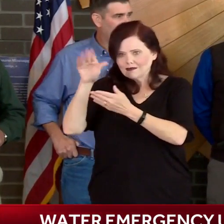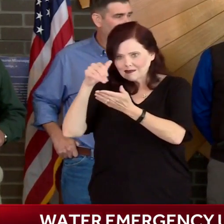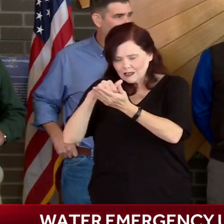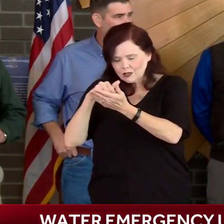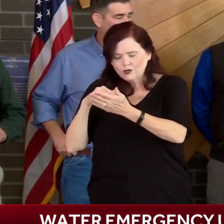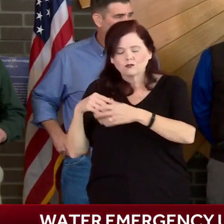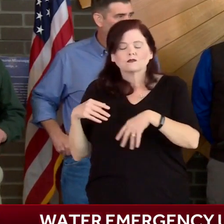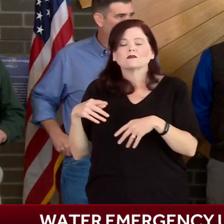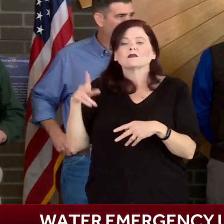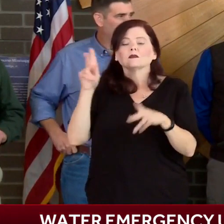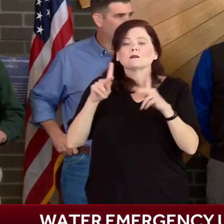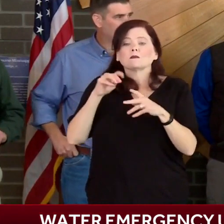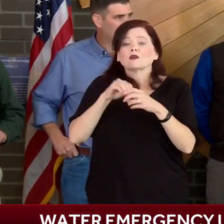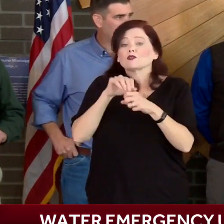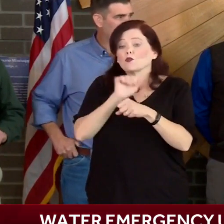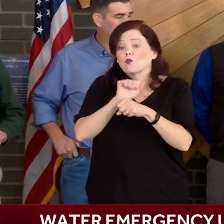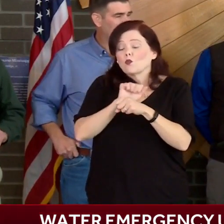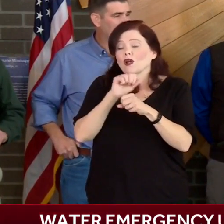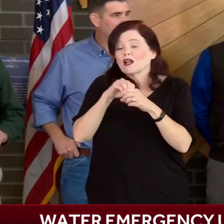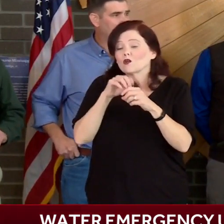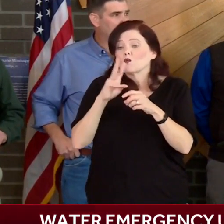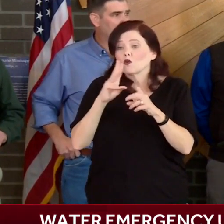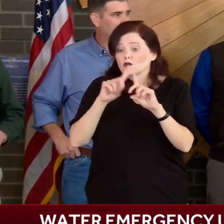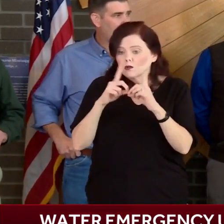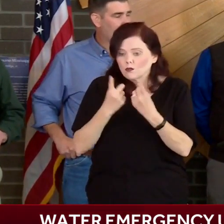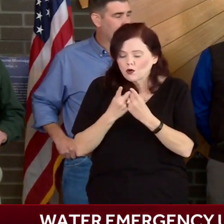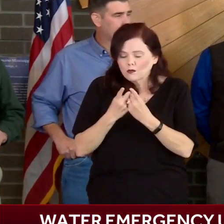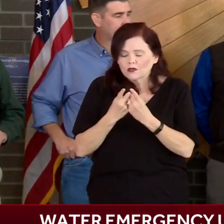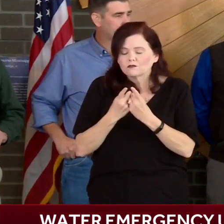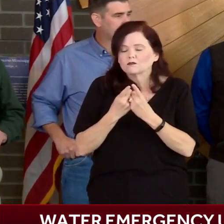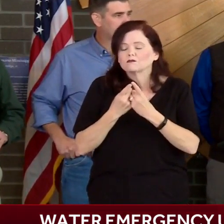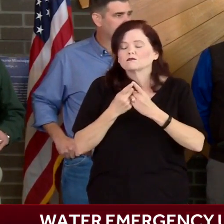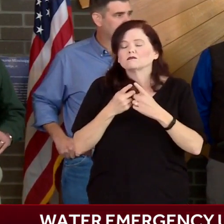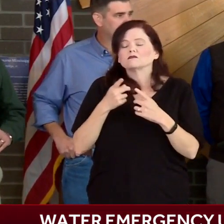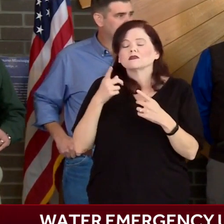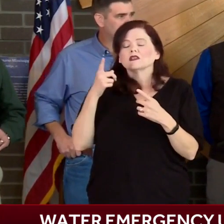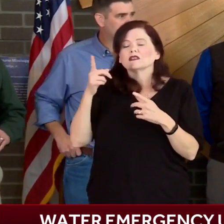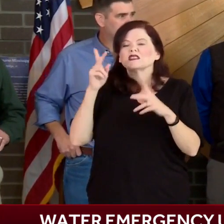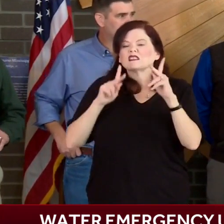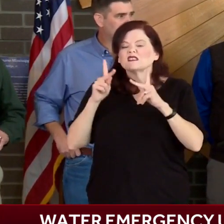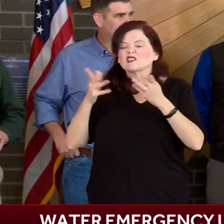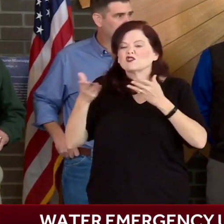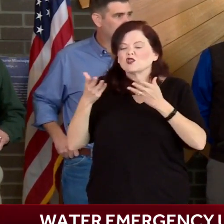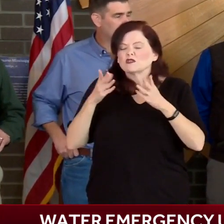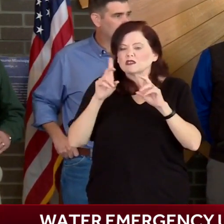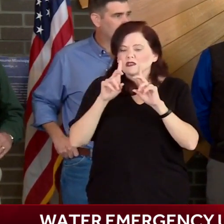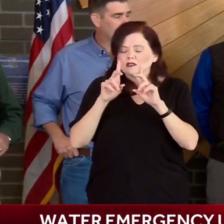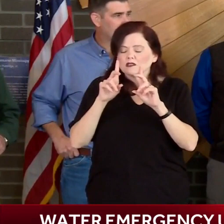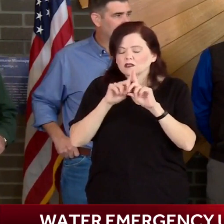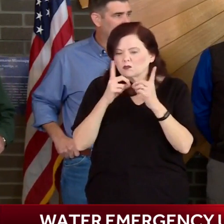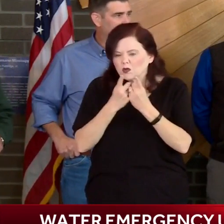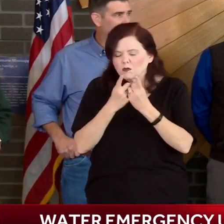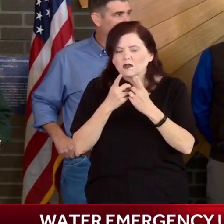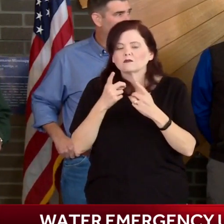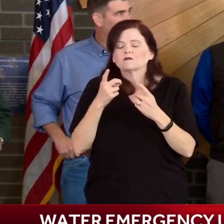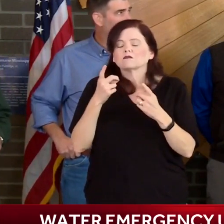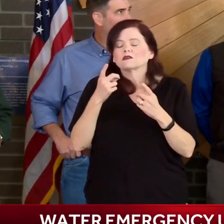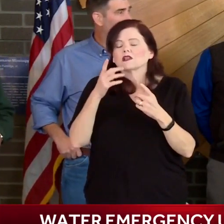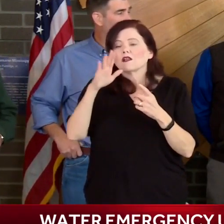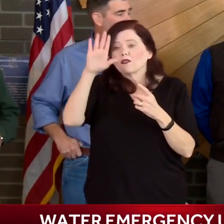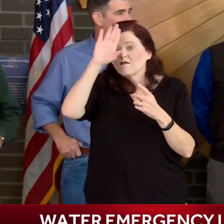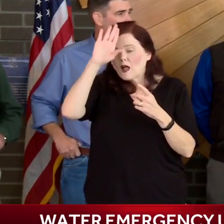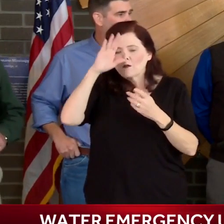and women of the water department. I want to thank our constituent service division. I want to thank our firefighters who have been helping